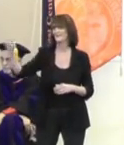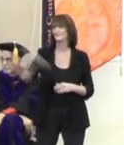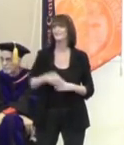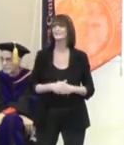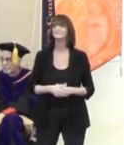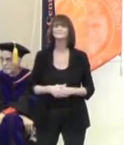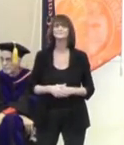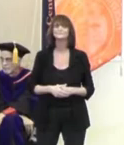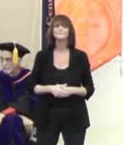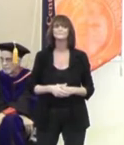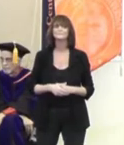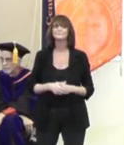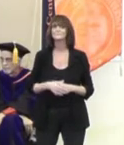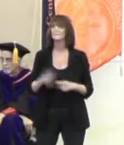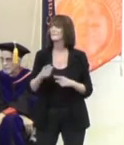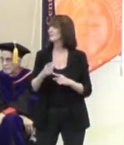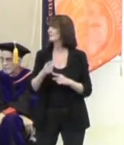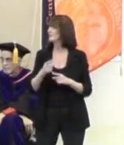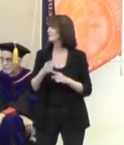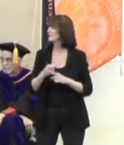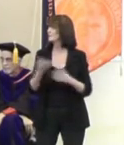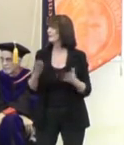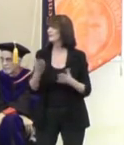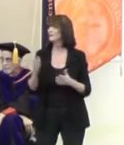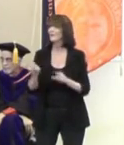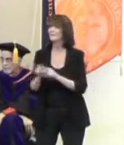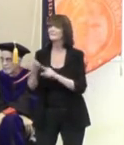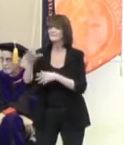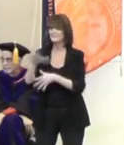1950, from right here, as a senior.